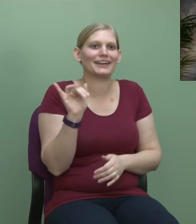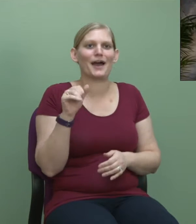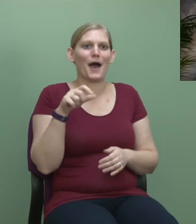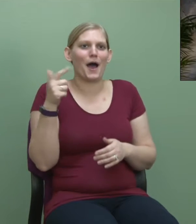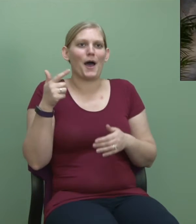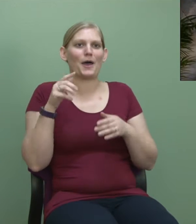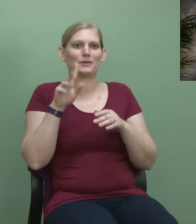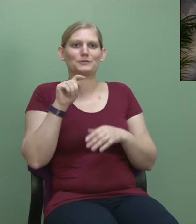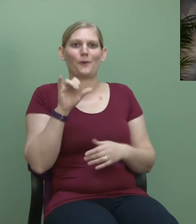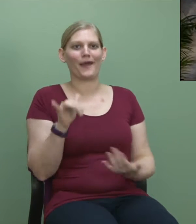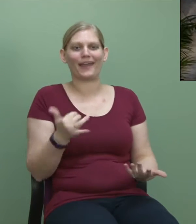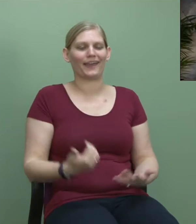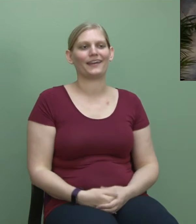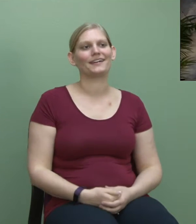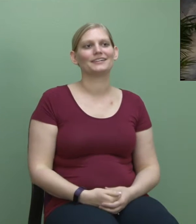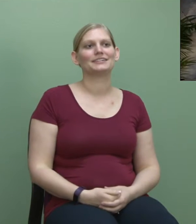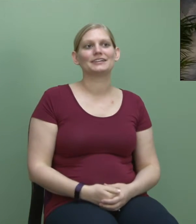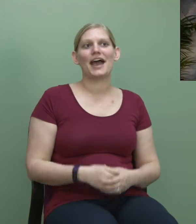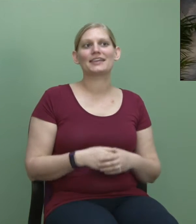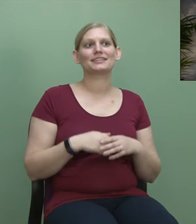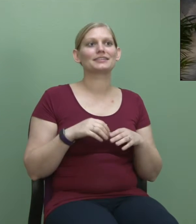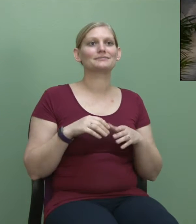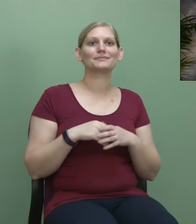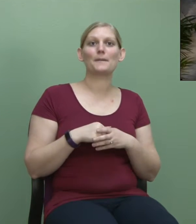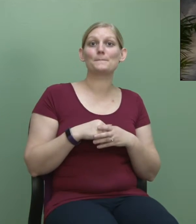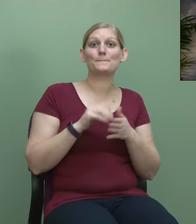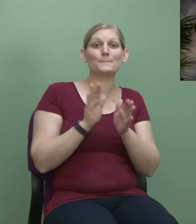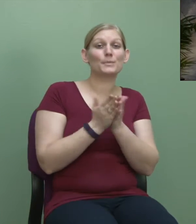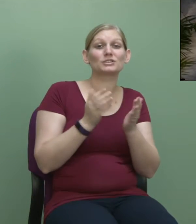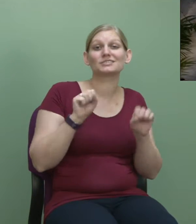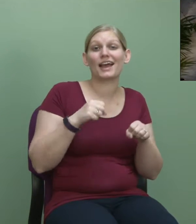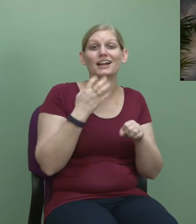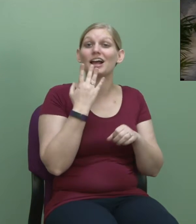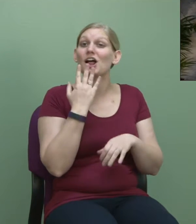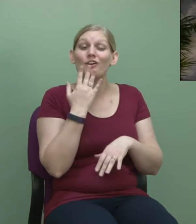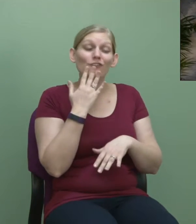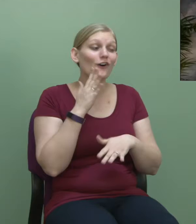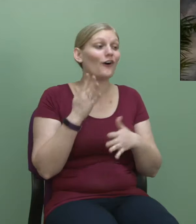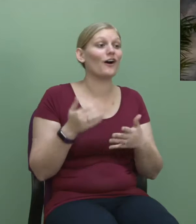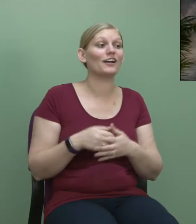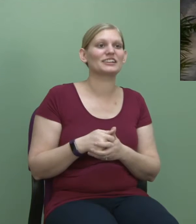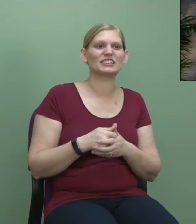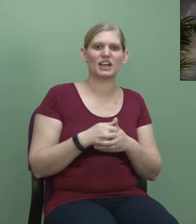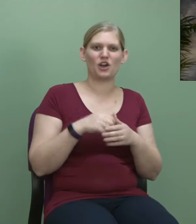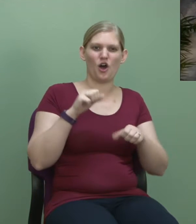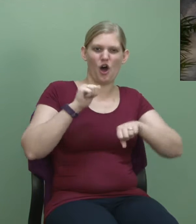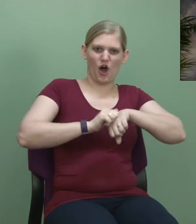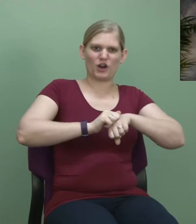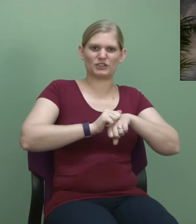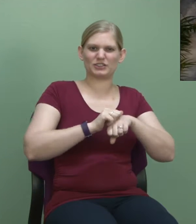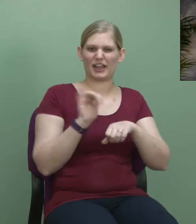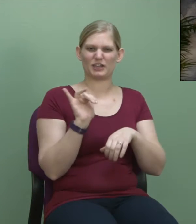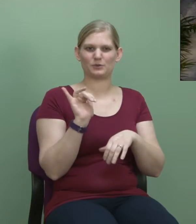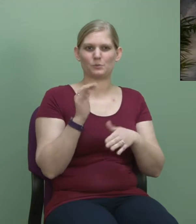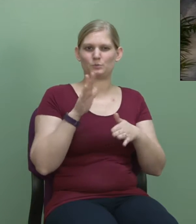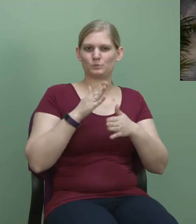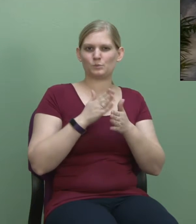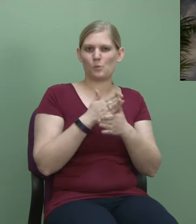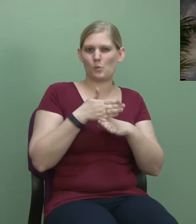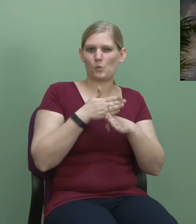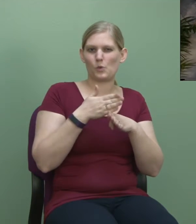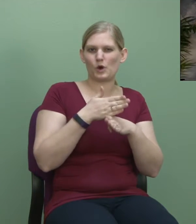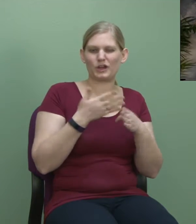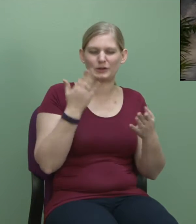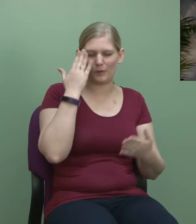have the books be colorful and maybe the pages be stiff. I know that as we watched our first daughter play with